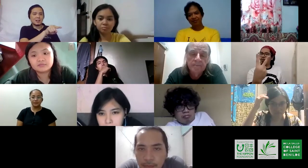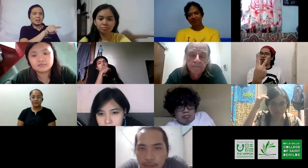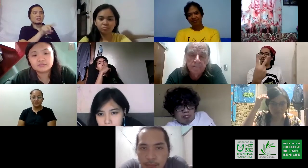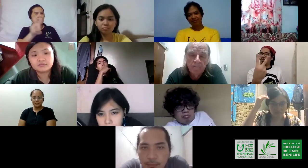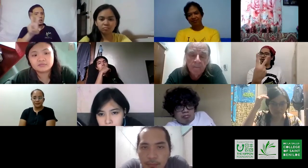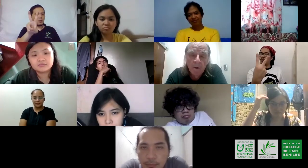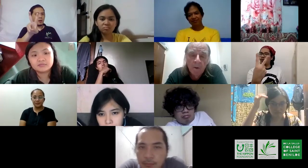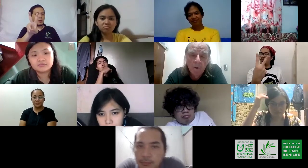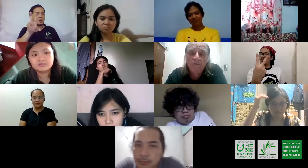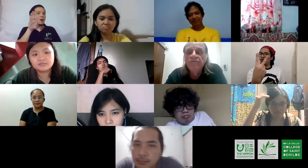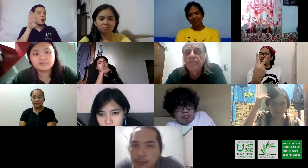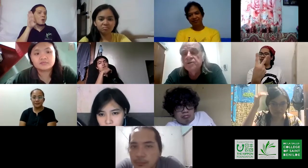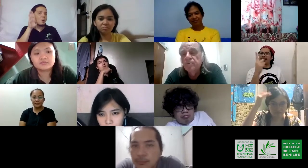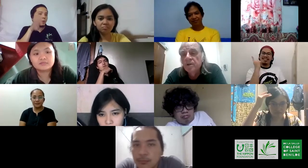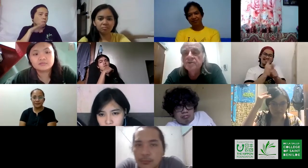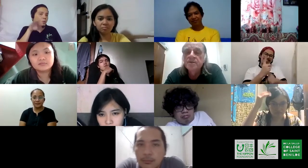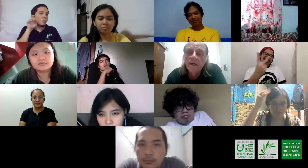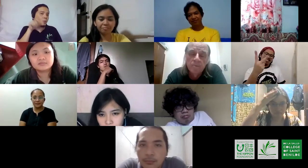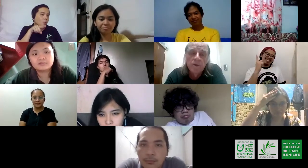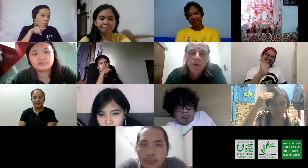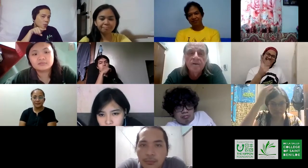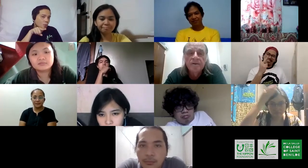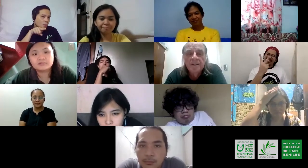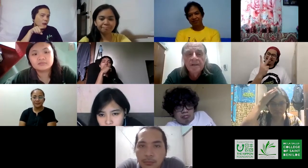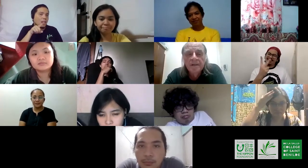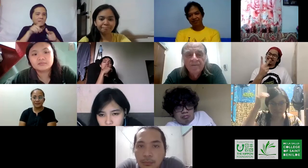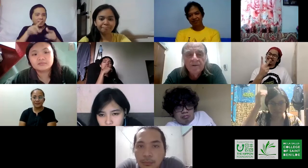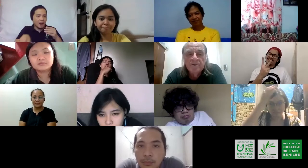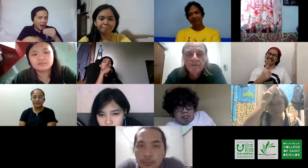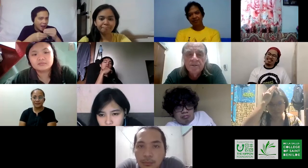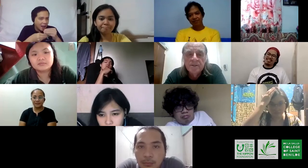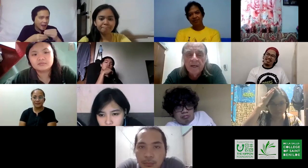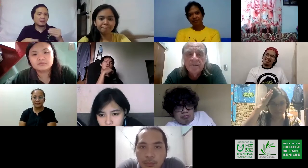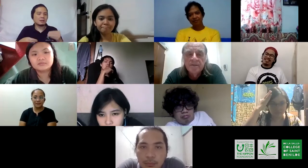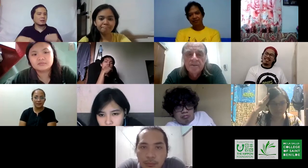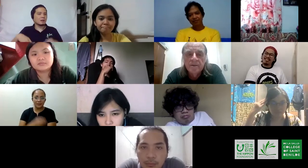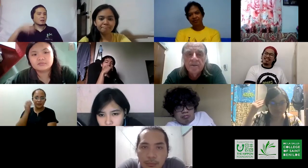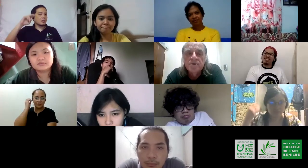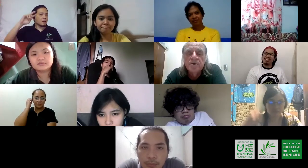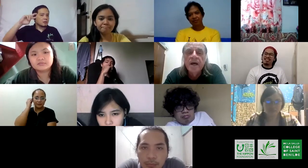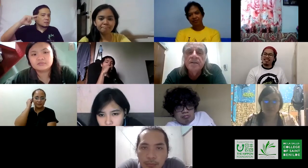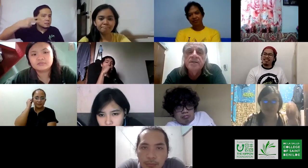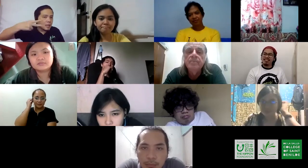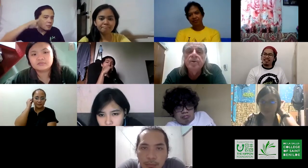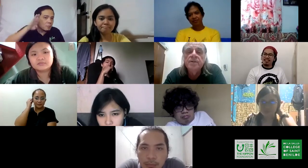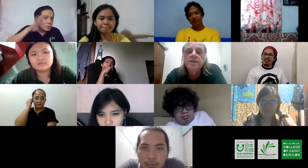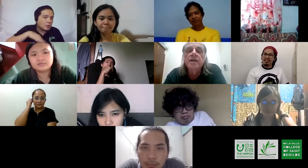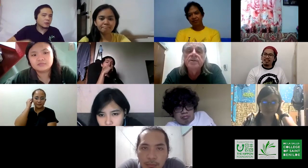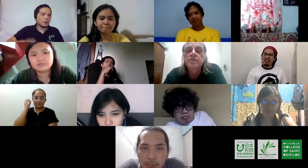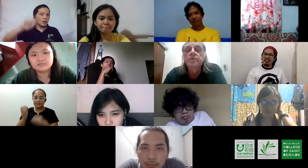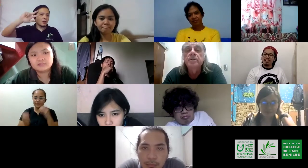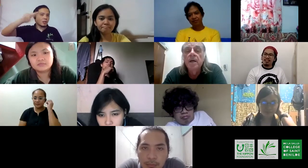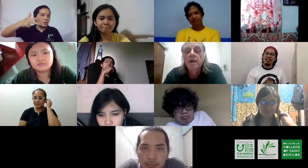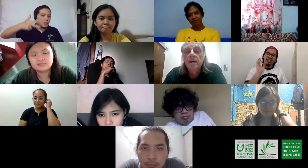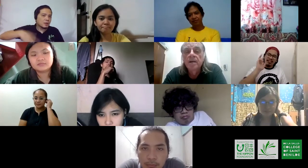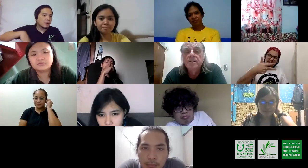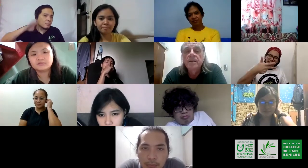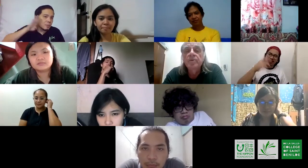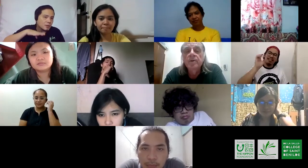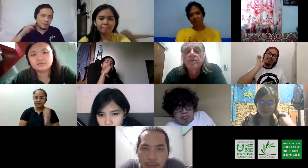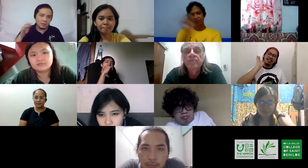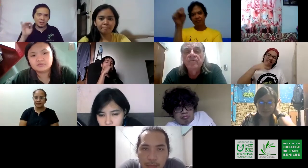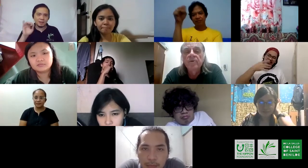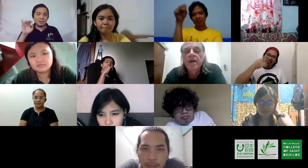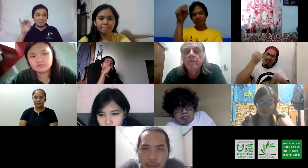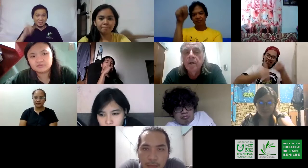younger, or first brother, second brother, first sister, second sister. Those are not separate signs to